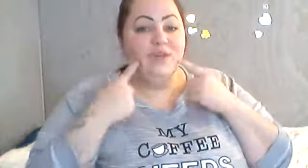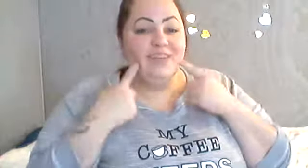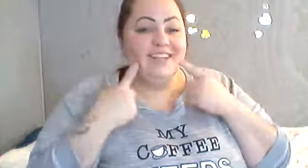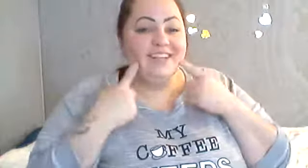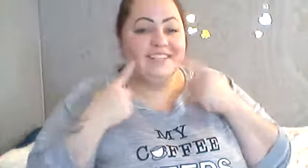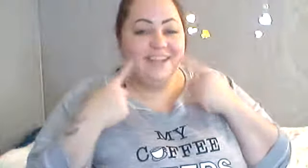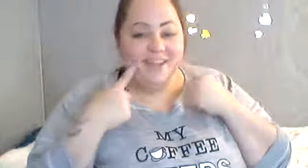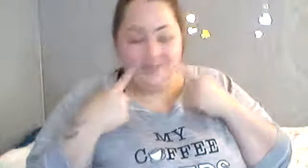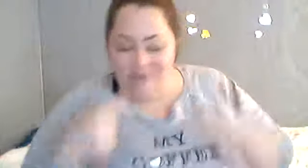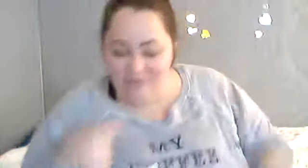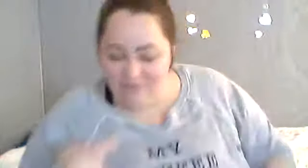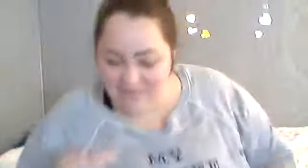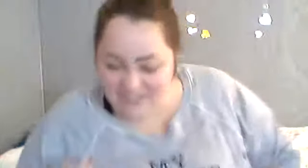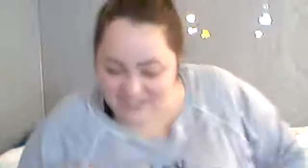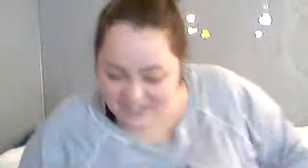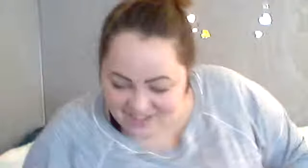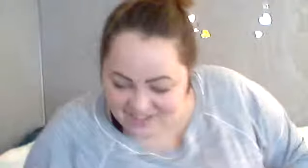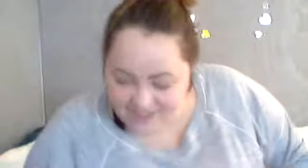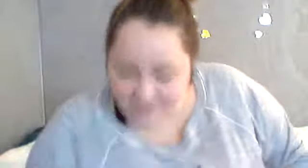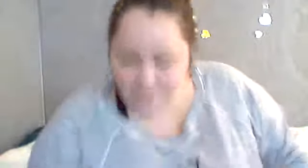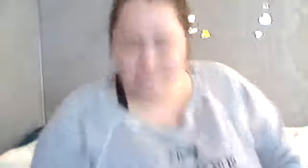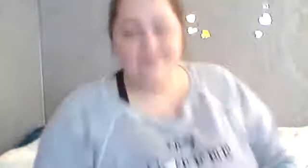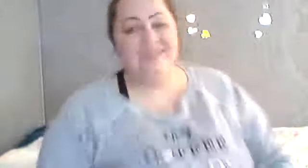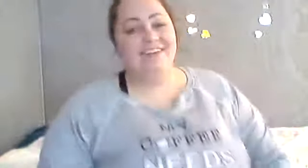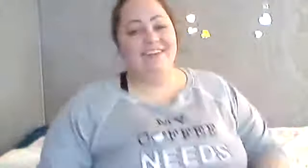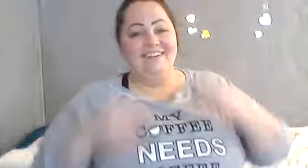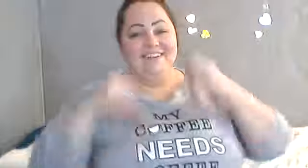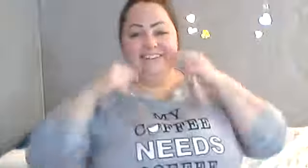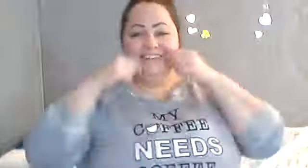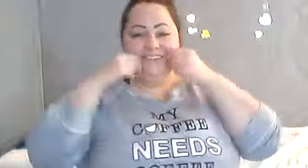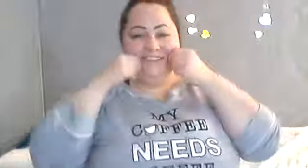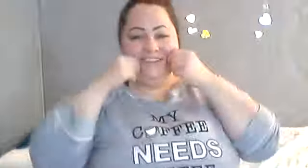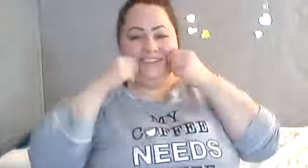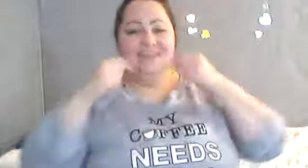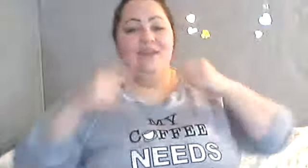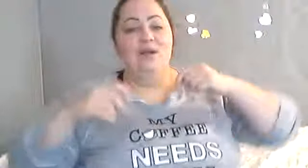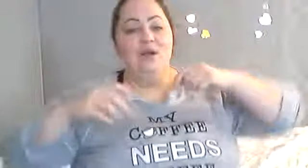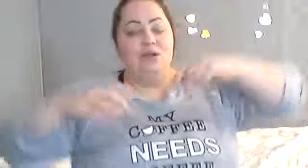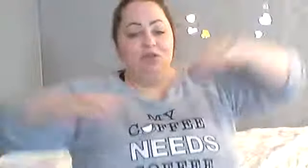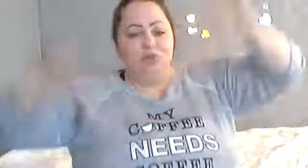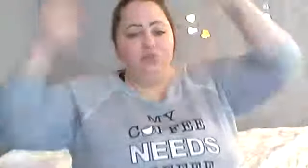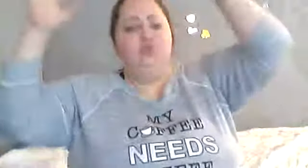You really can't tell I'm puffing my cheeks. That's funny.